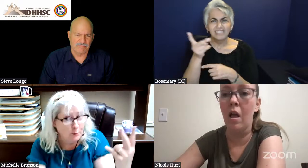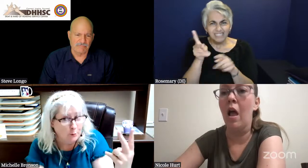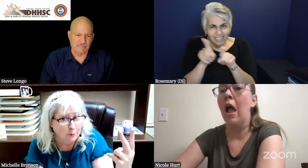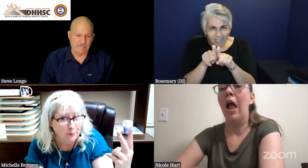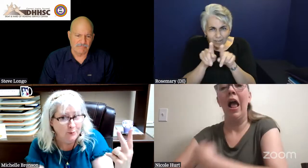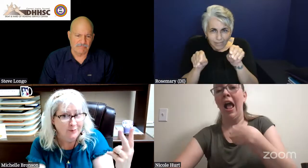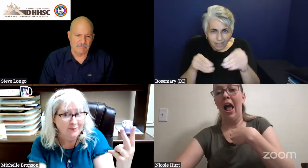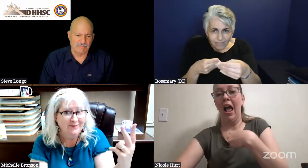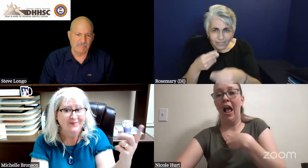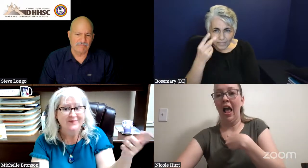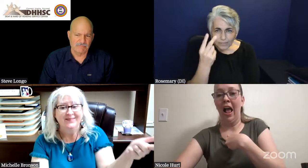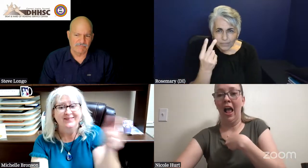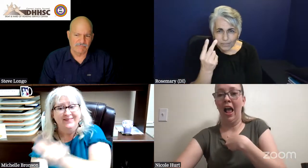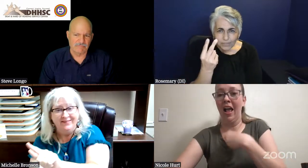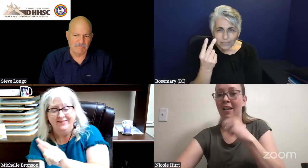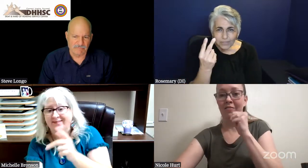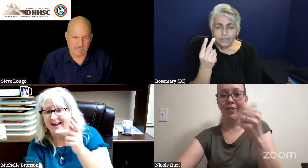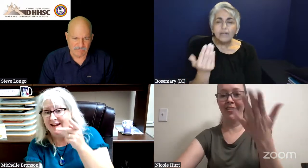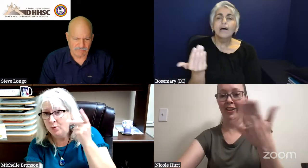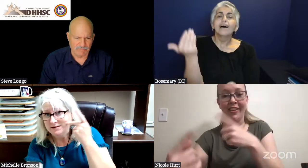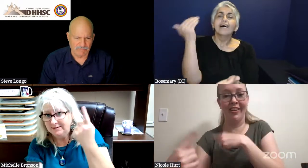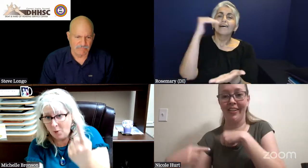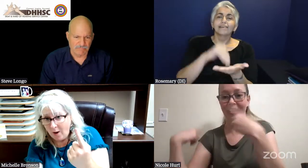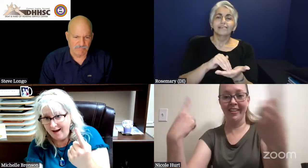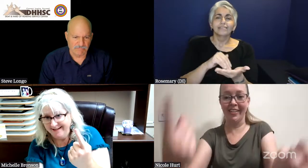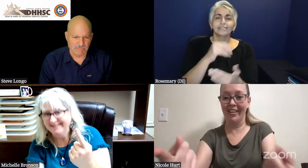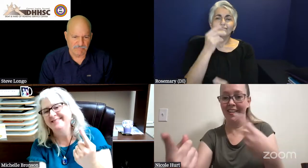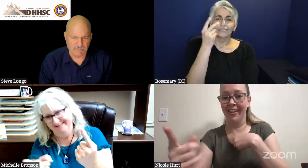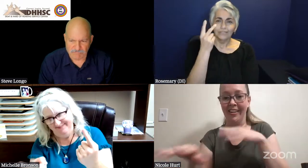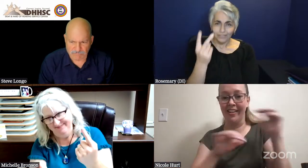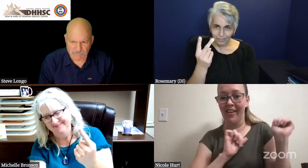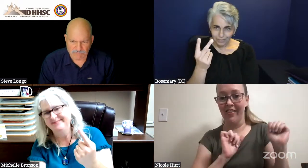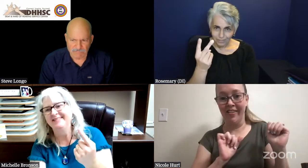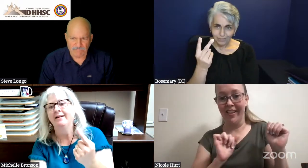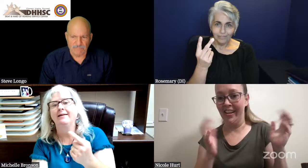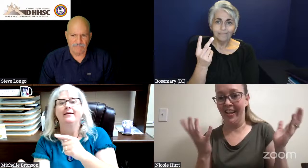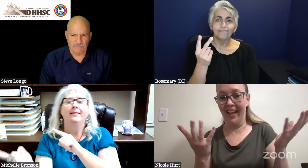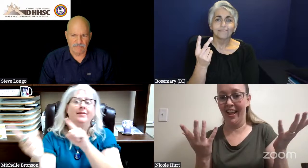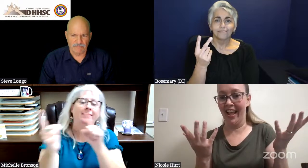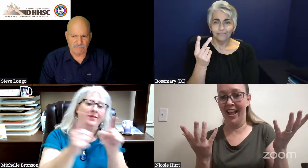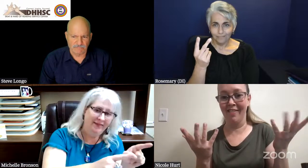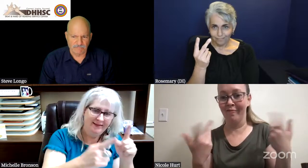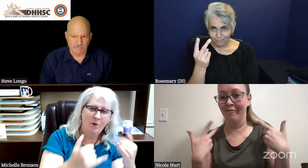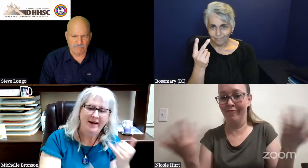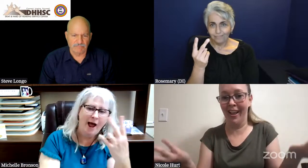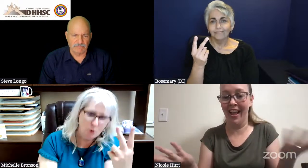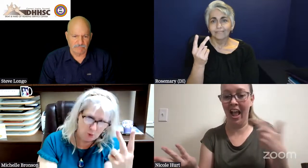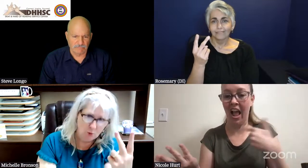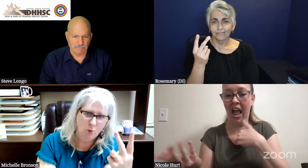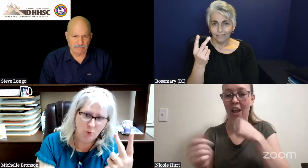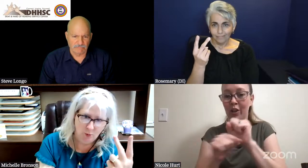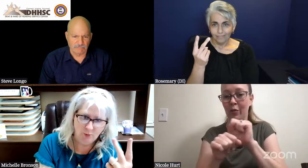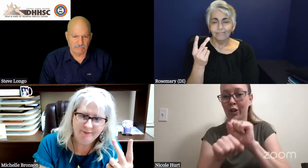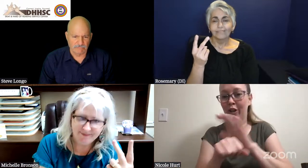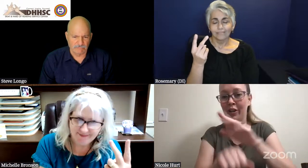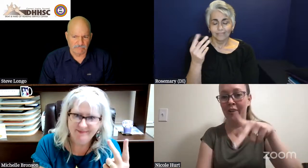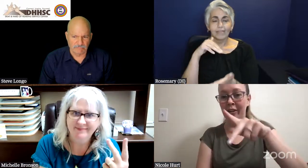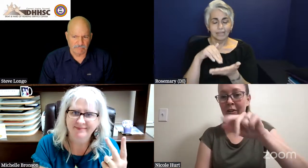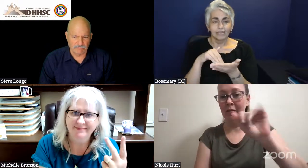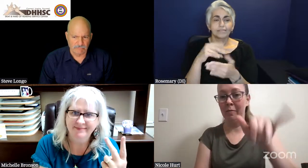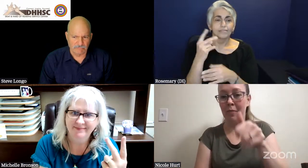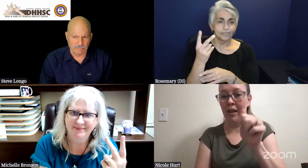Crystal? They were in that same office, the two of them. And now again, we have two people.